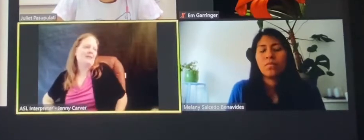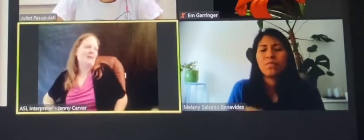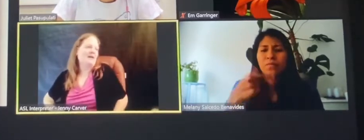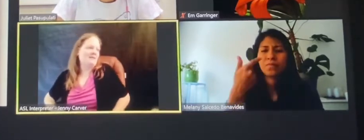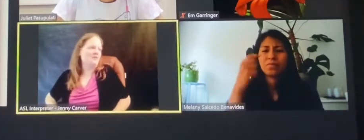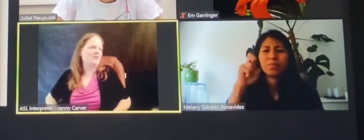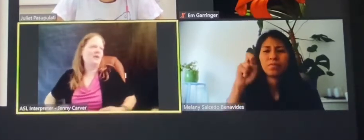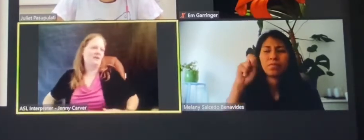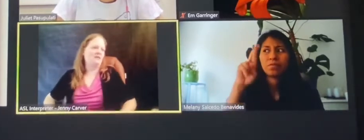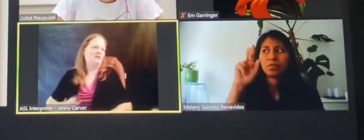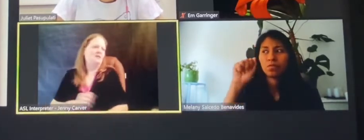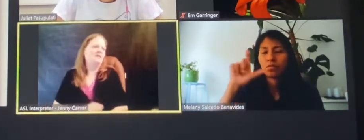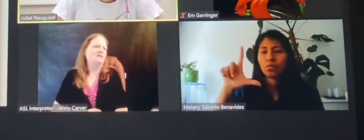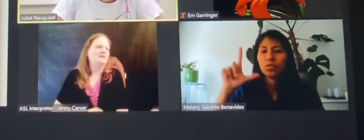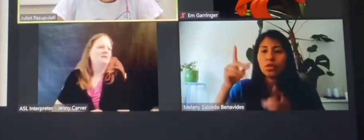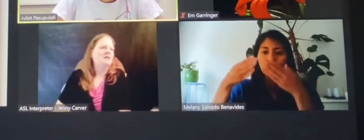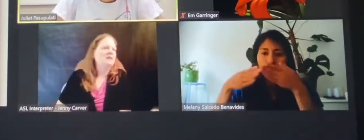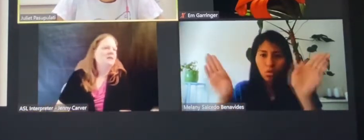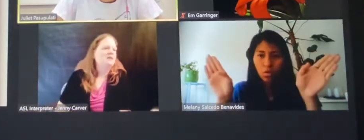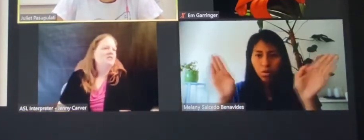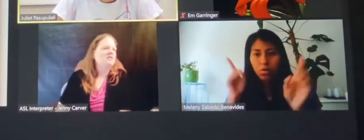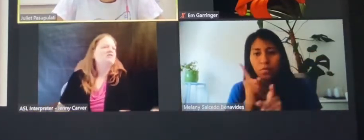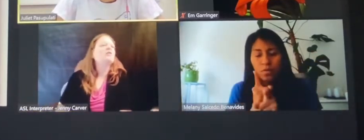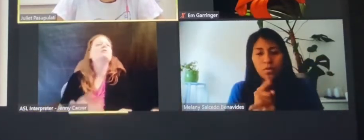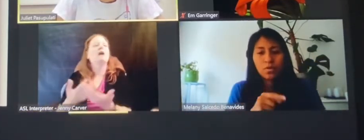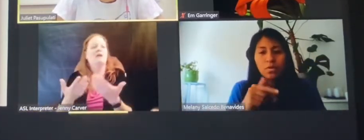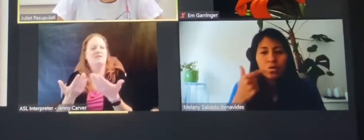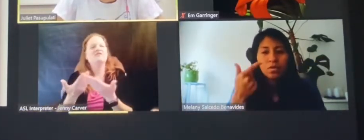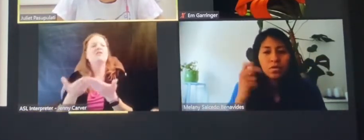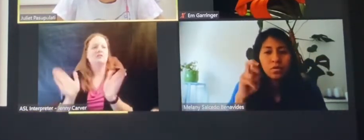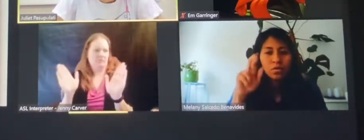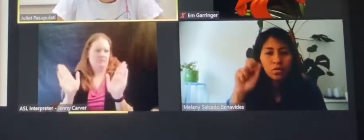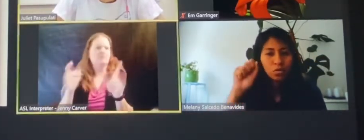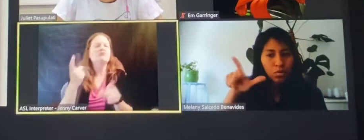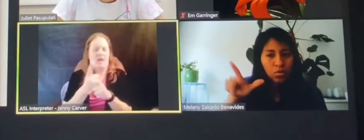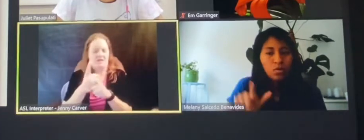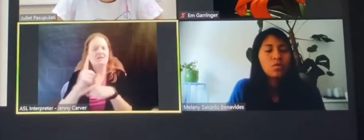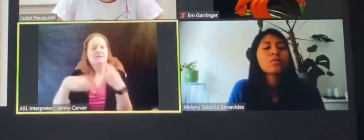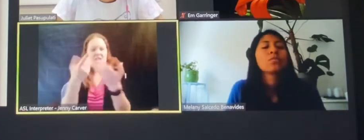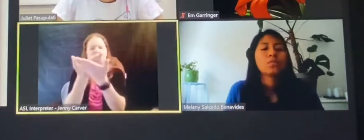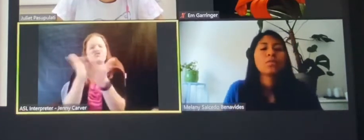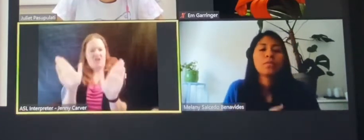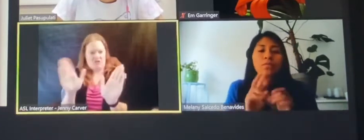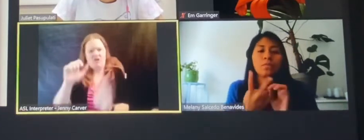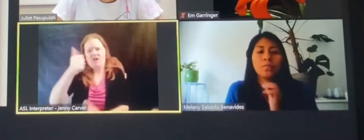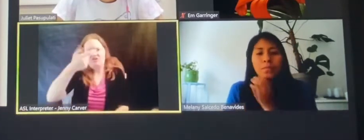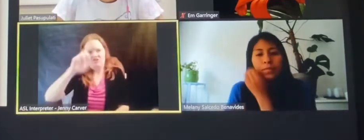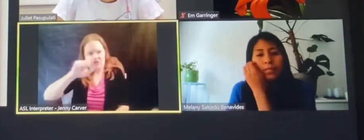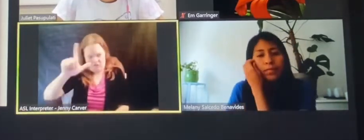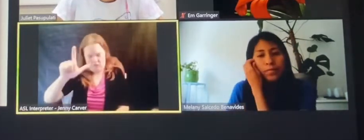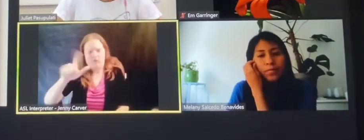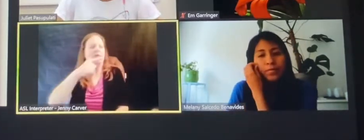progressively. Yeah, it's like you get it from. So general, not gradual, right?